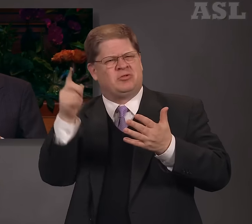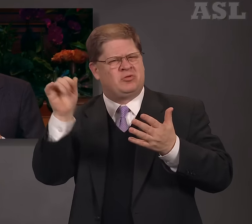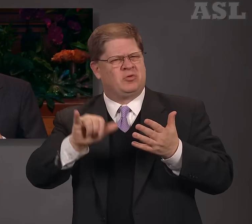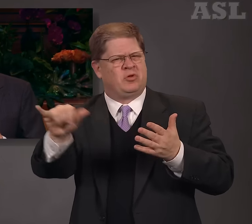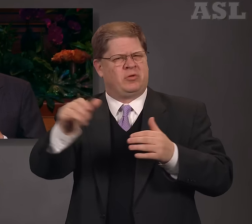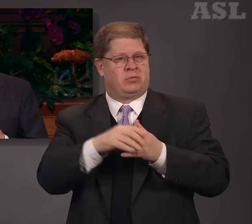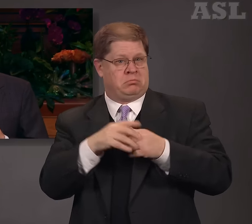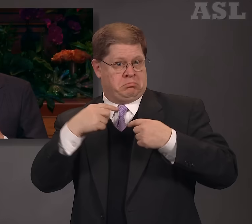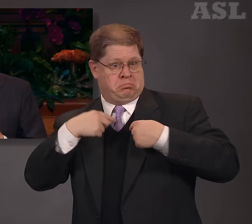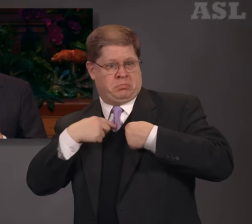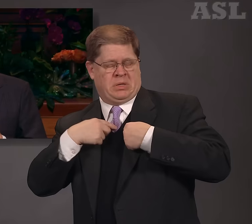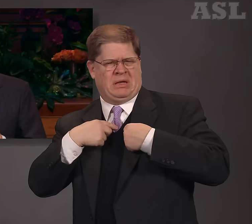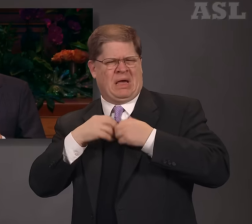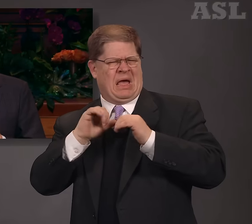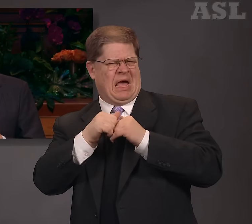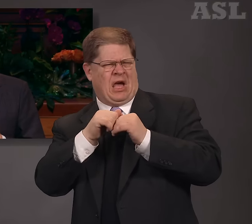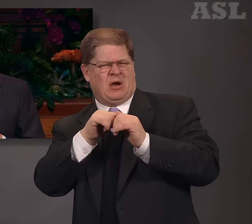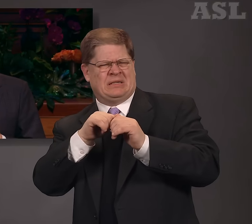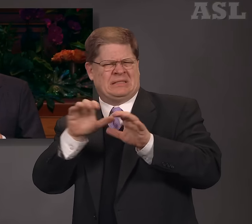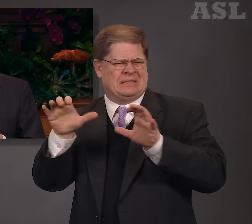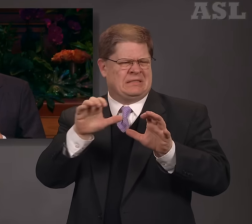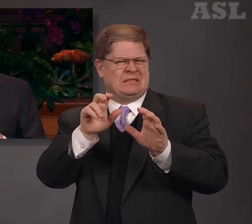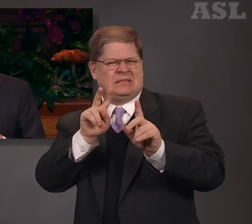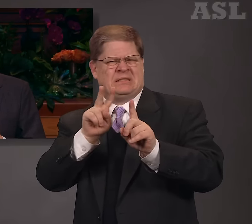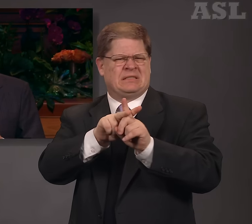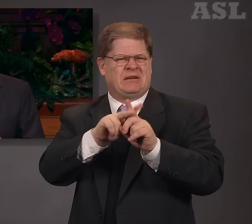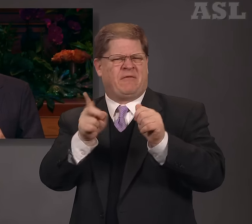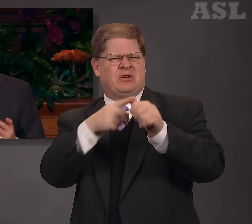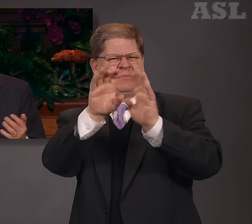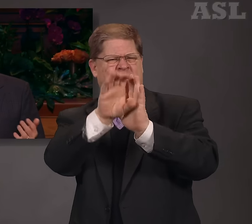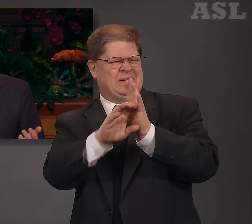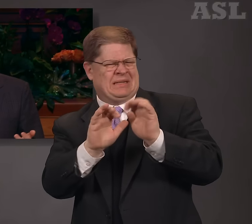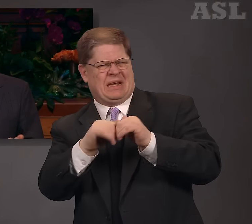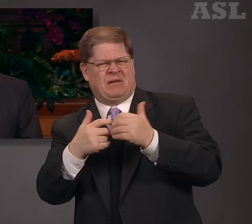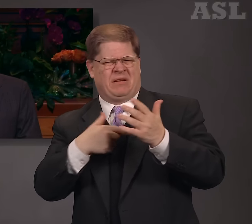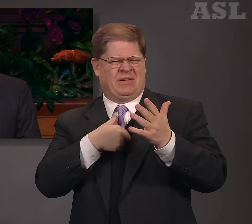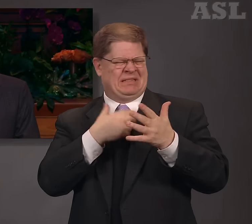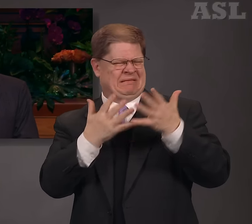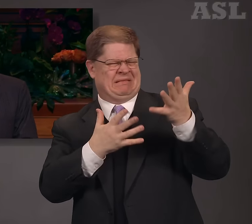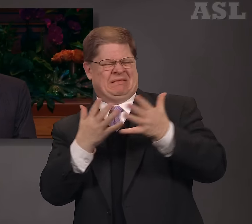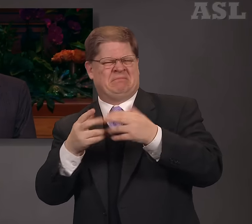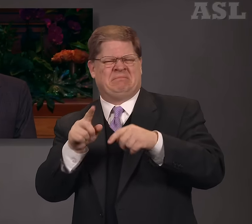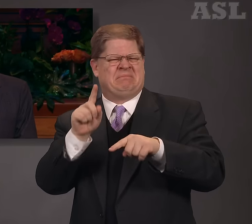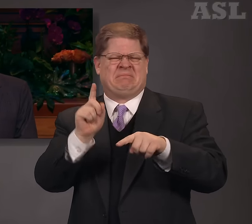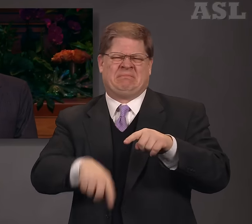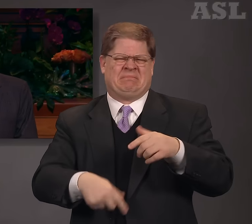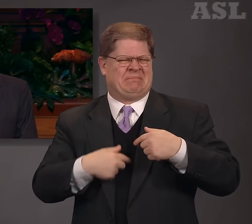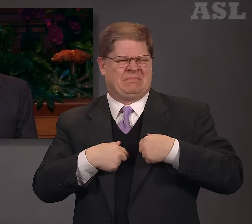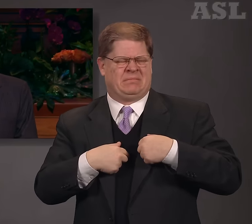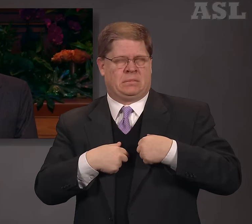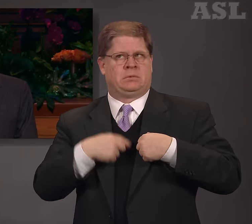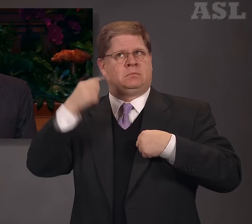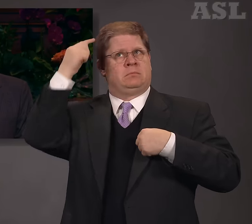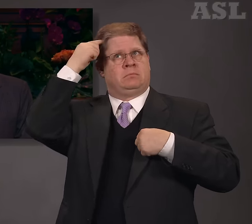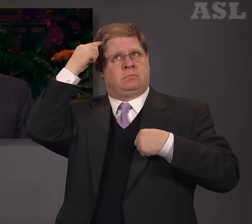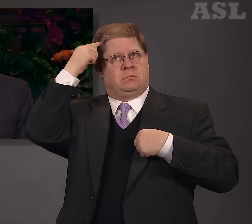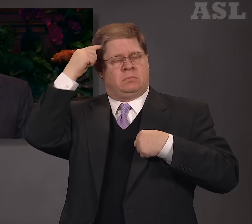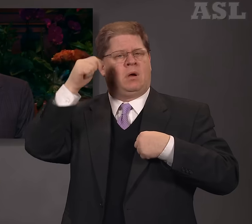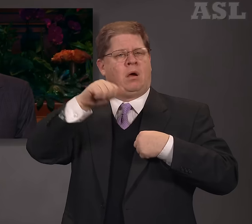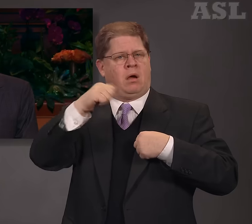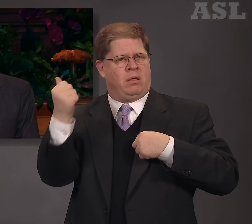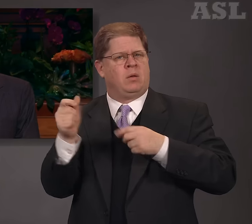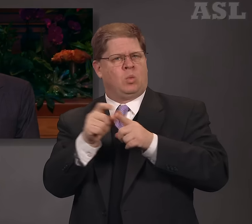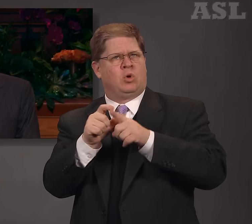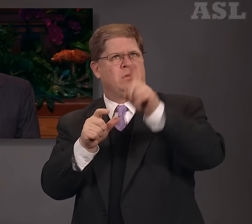the application of the first great commandment can sometimes feel abstract or even daunting. Gratefully, as I